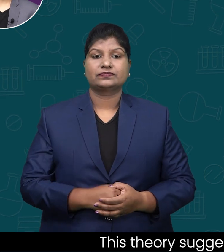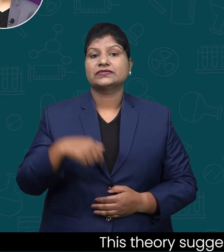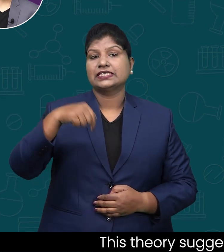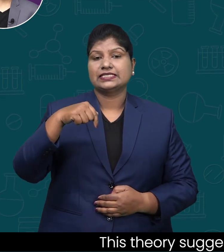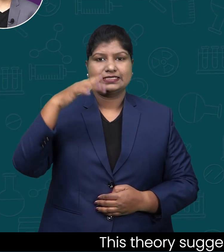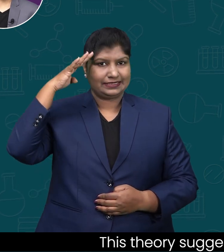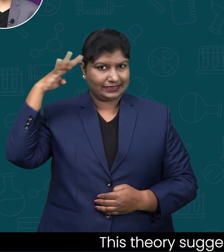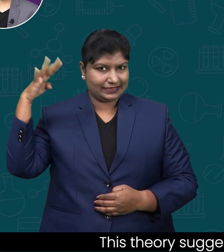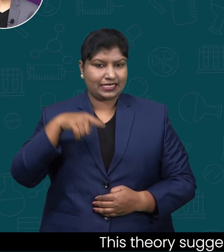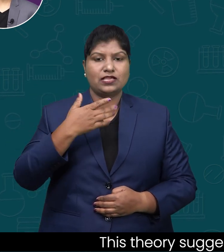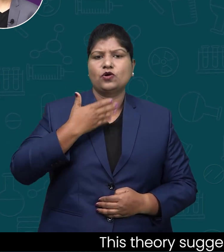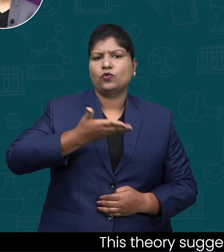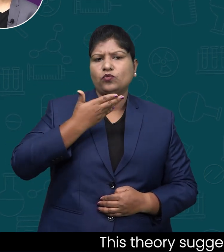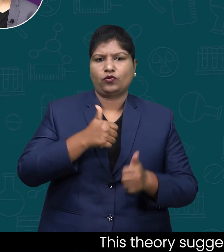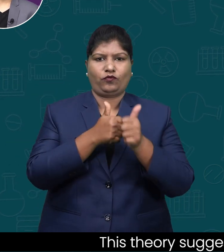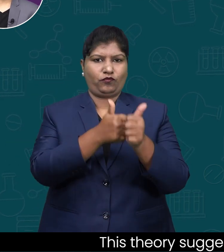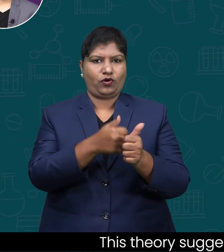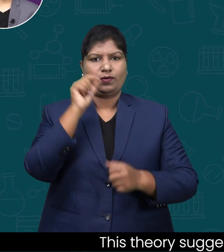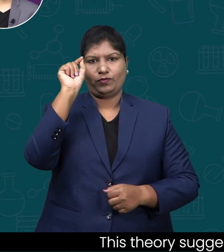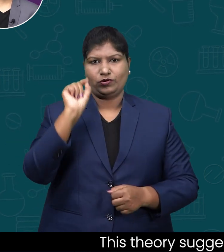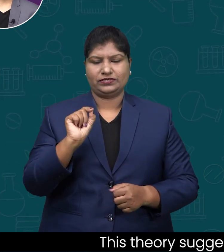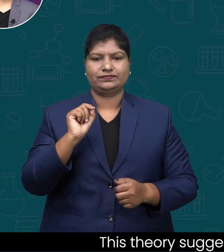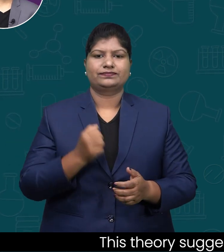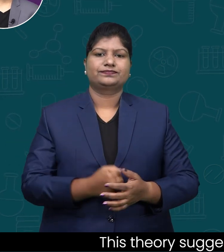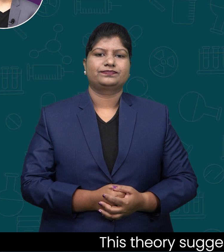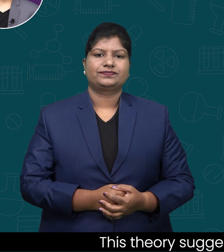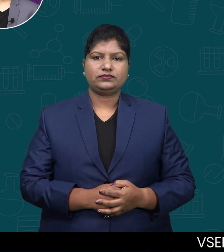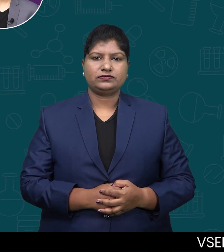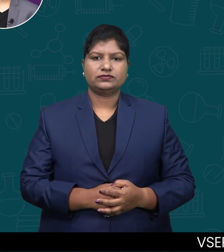This theory suggests the following points.